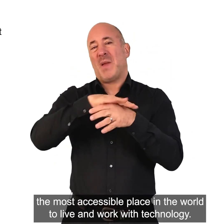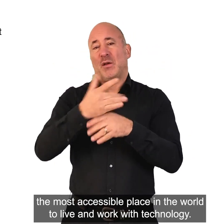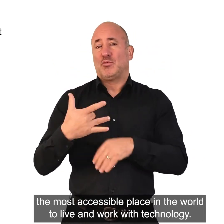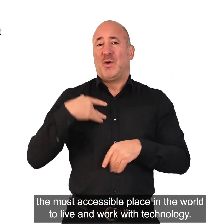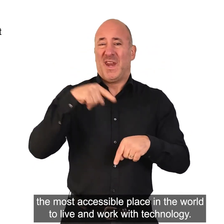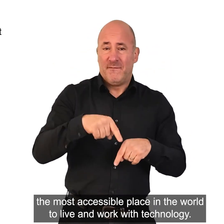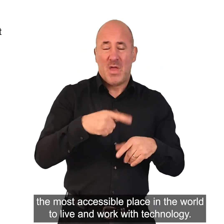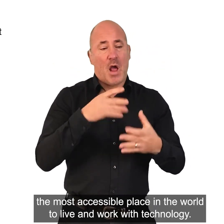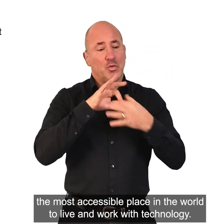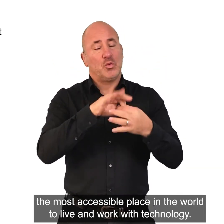work with technology.